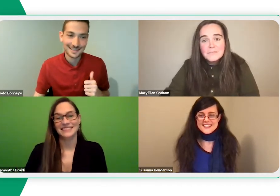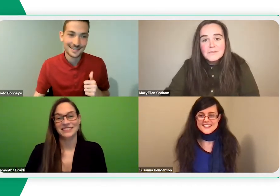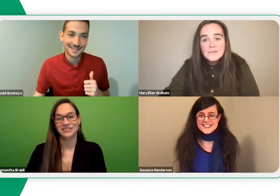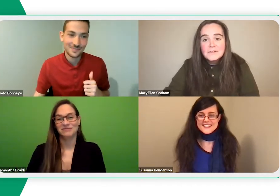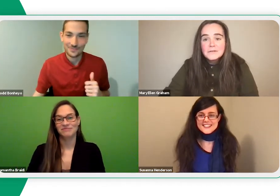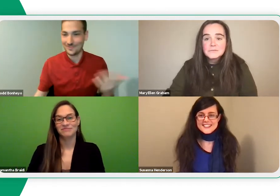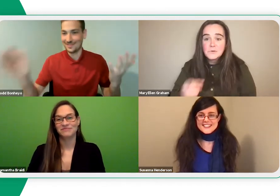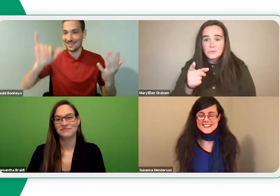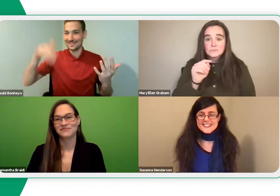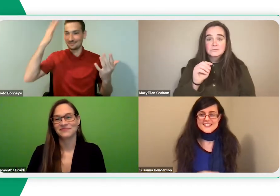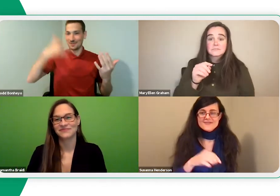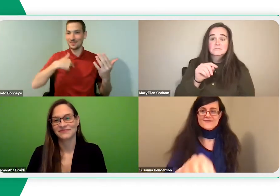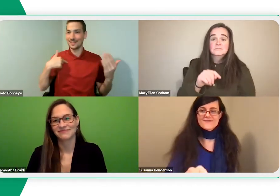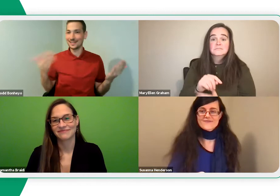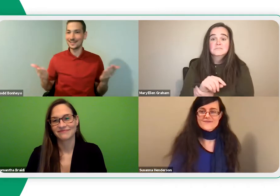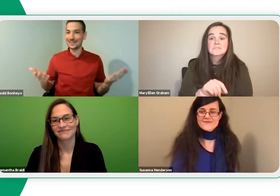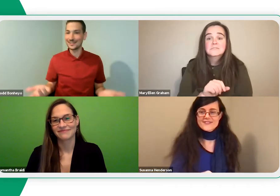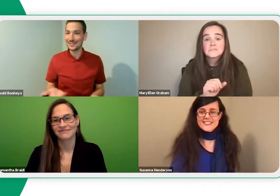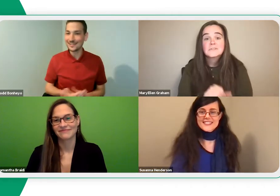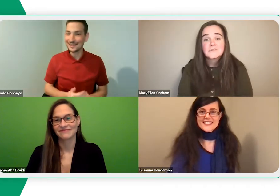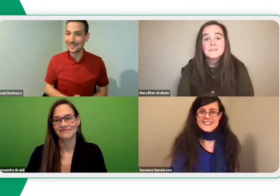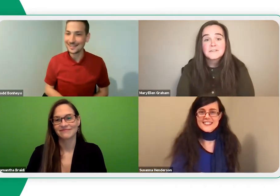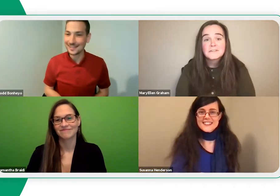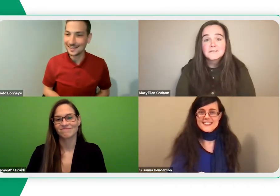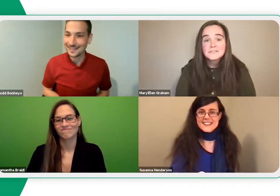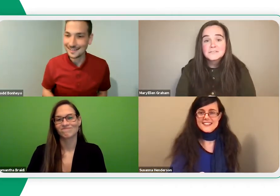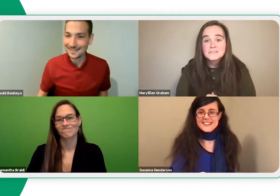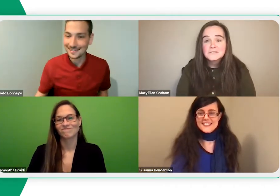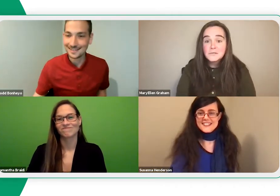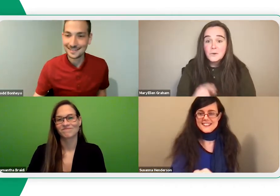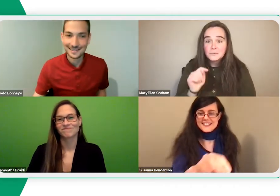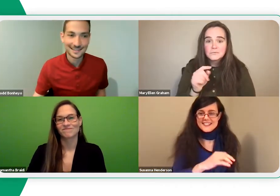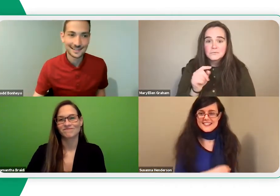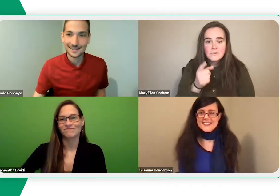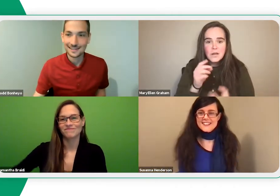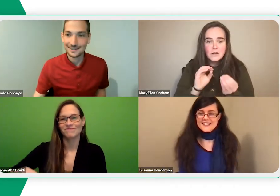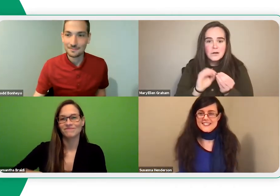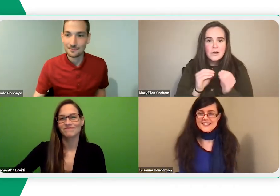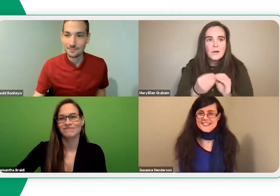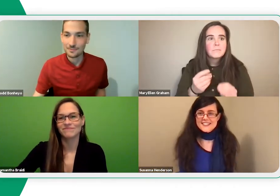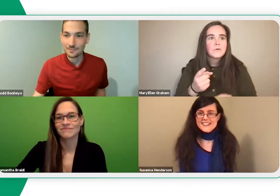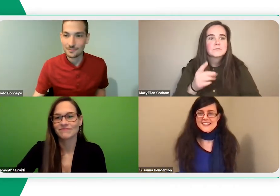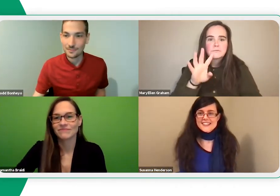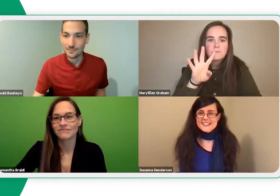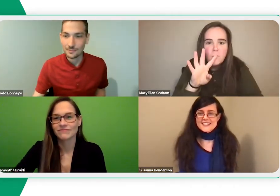Samantha says, that's not surprising, though. This is Todd. Well, that's why we're here.